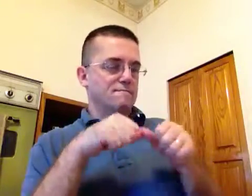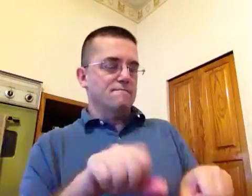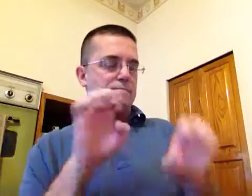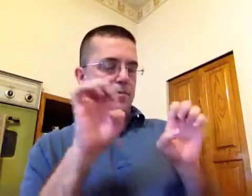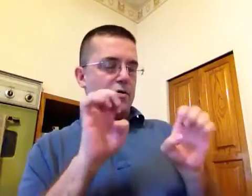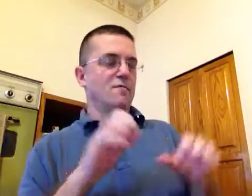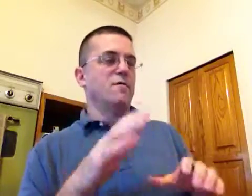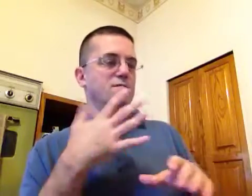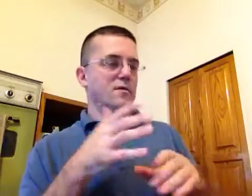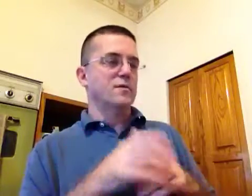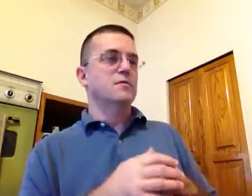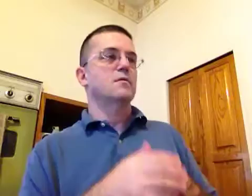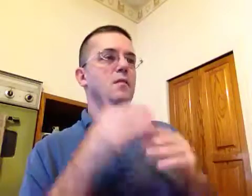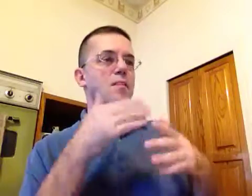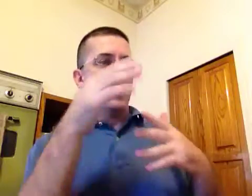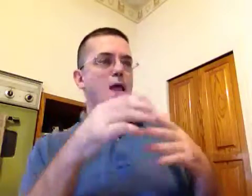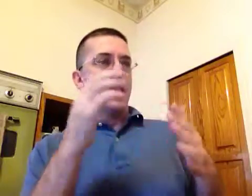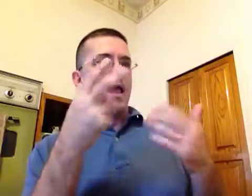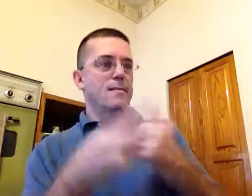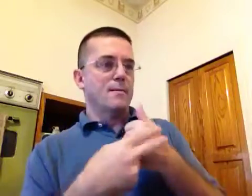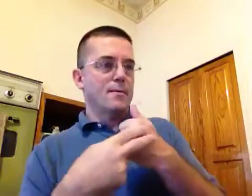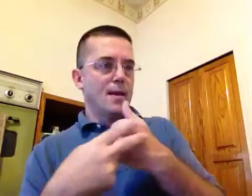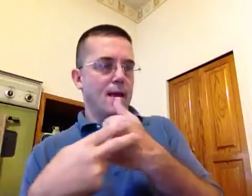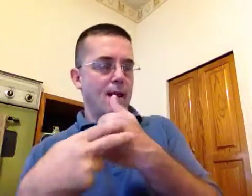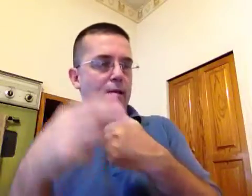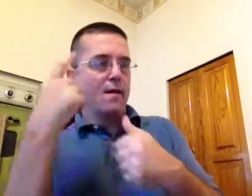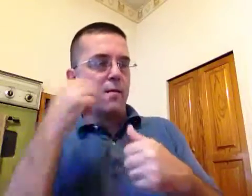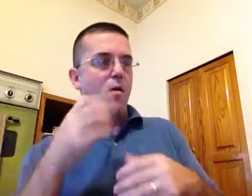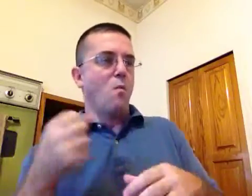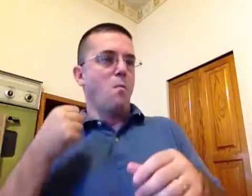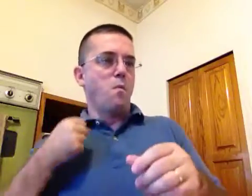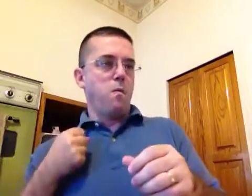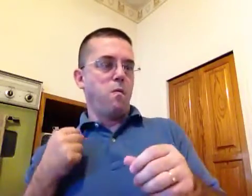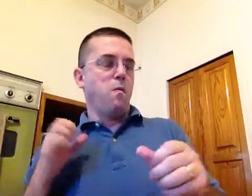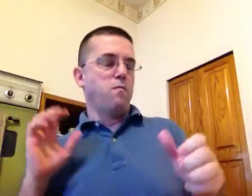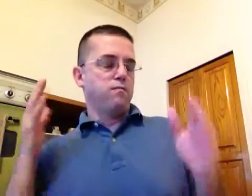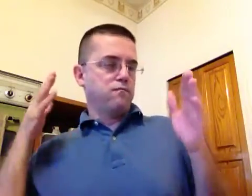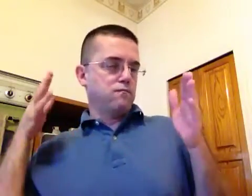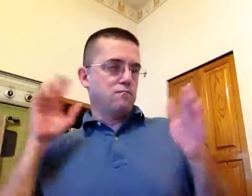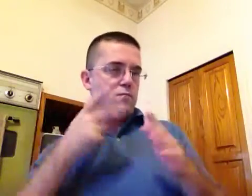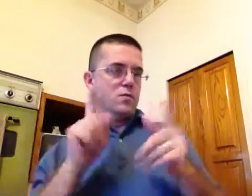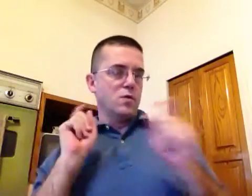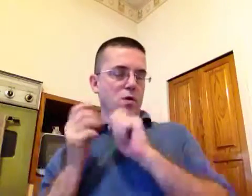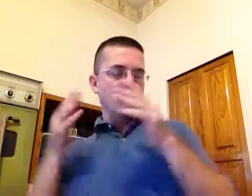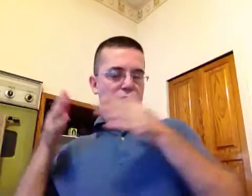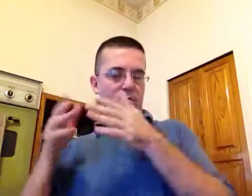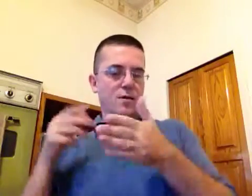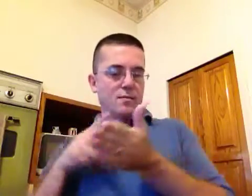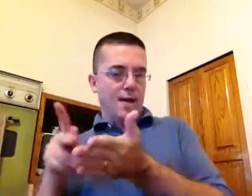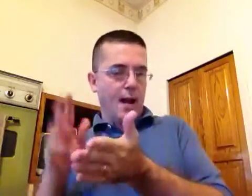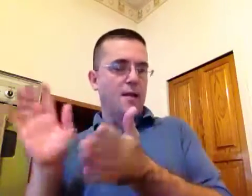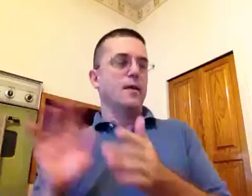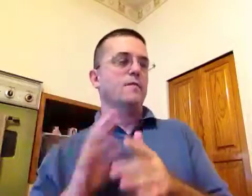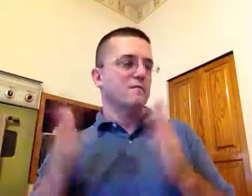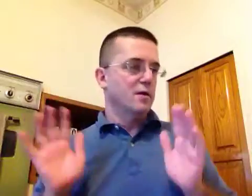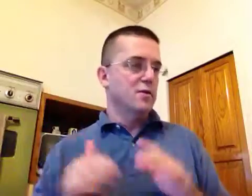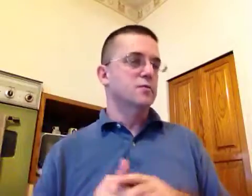saving up to do some other things that we put off while we were getting out of debt. Right. Well, I'd actually consider myself at baby step